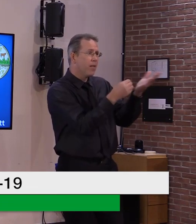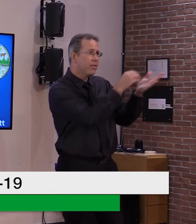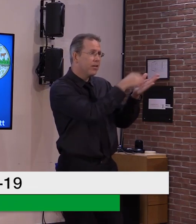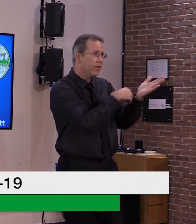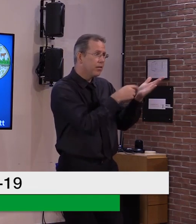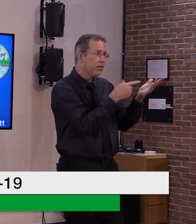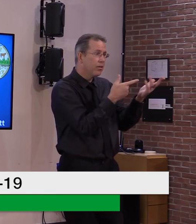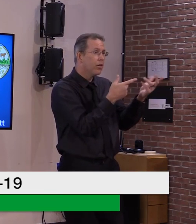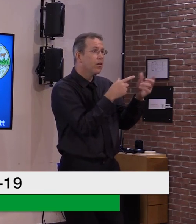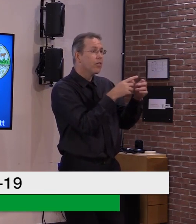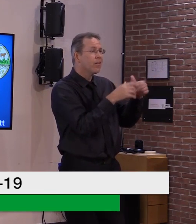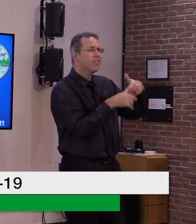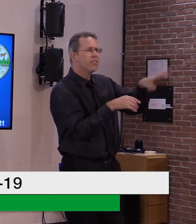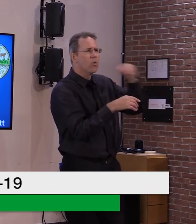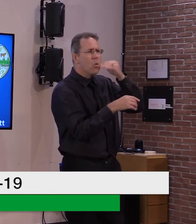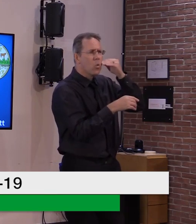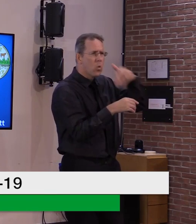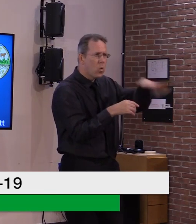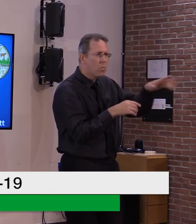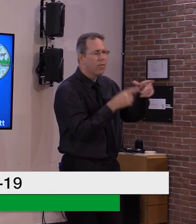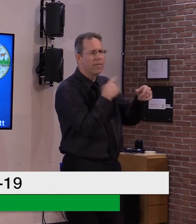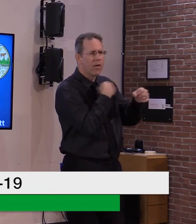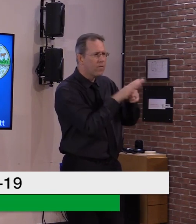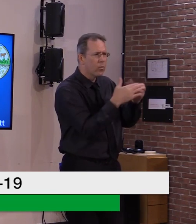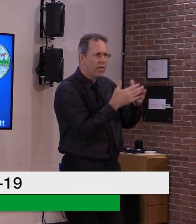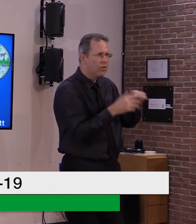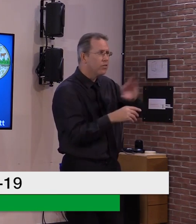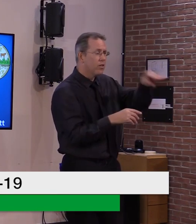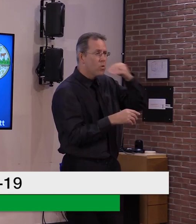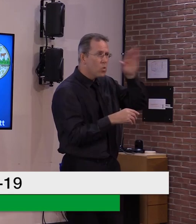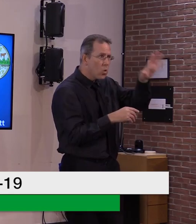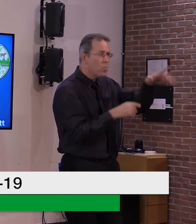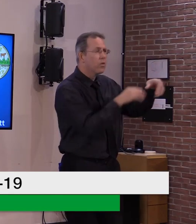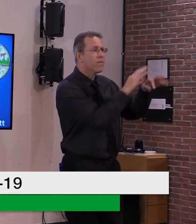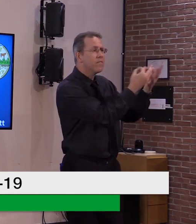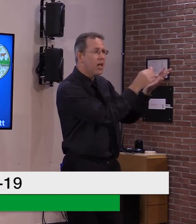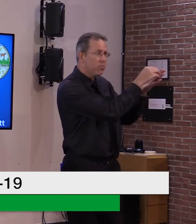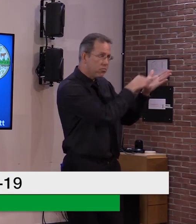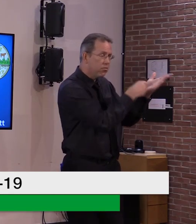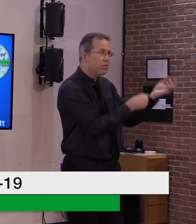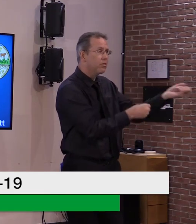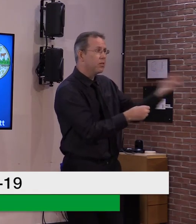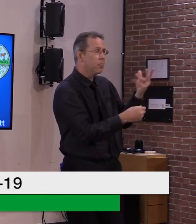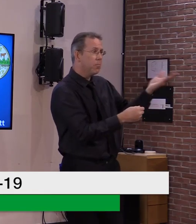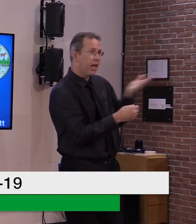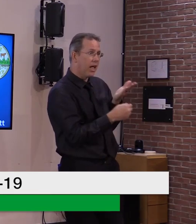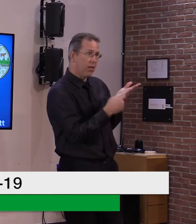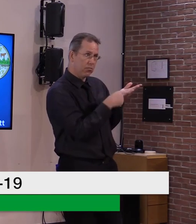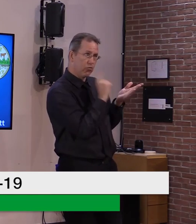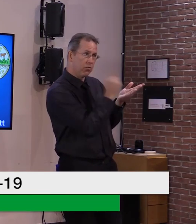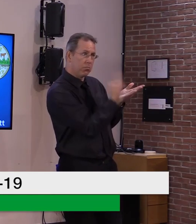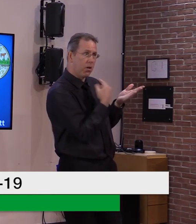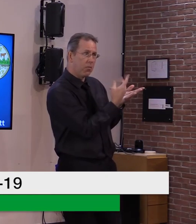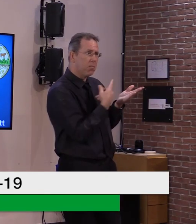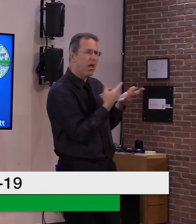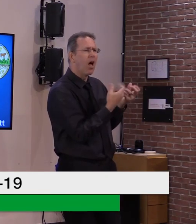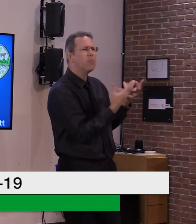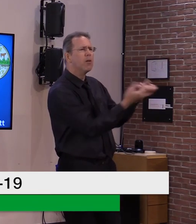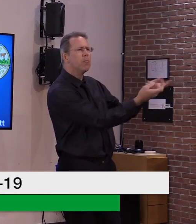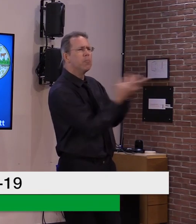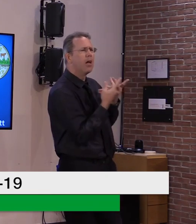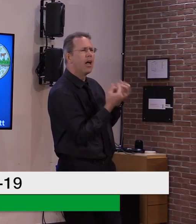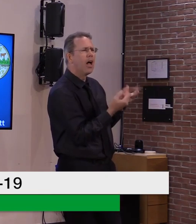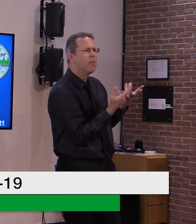return the things and and it doesn't wouldn't that uh wouldn't that have a a lag